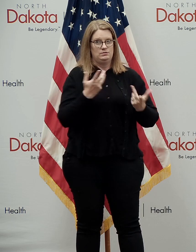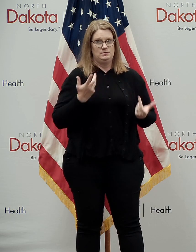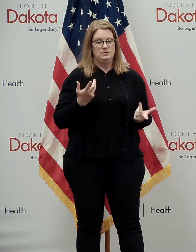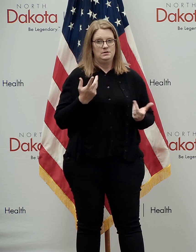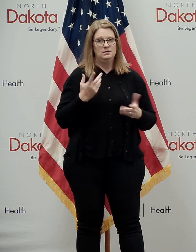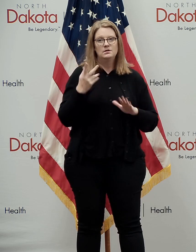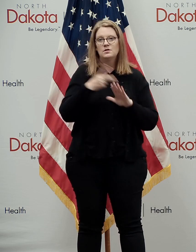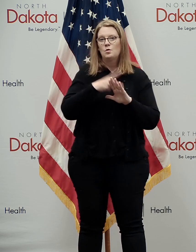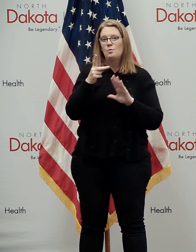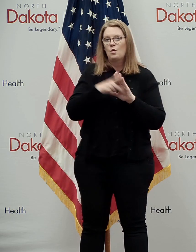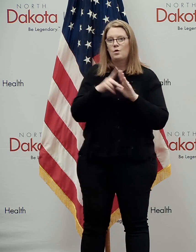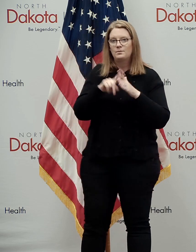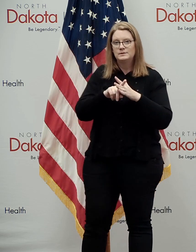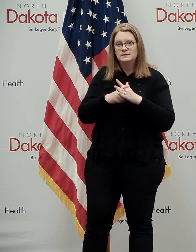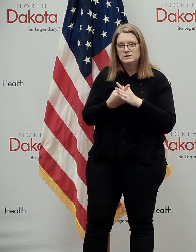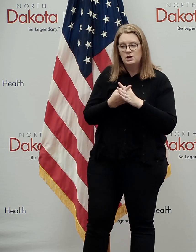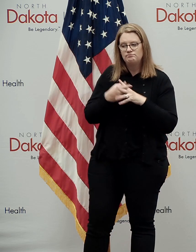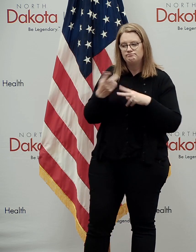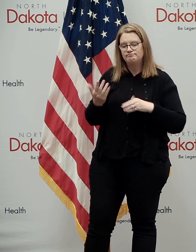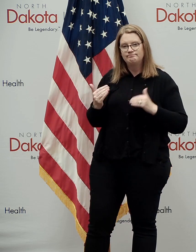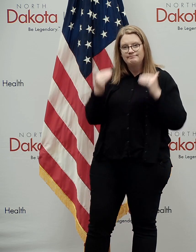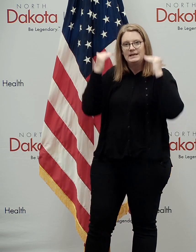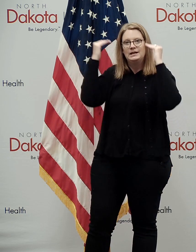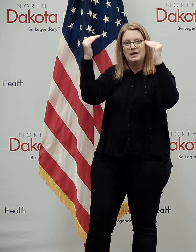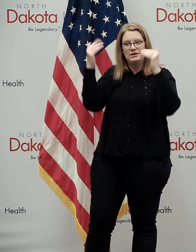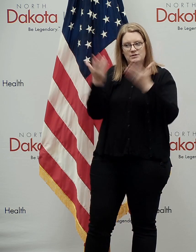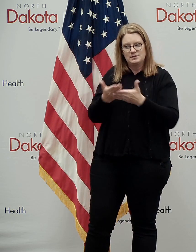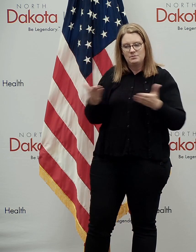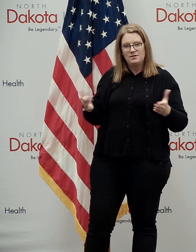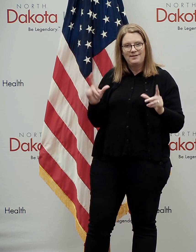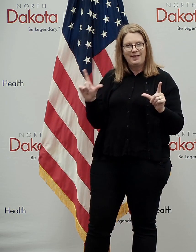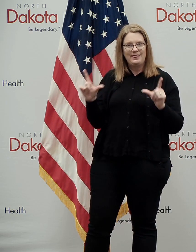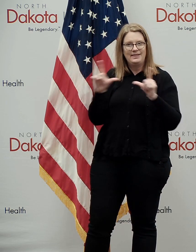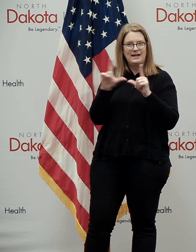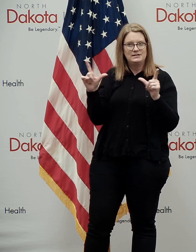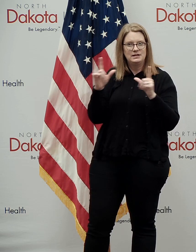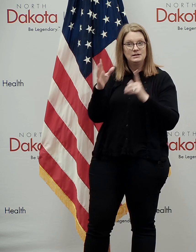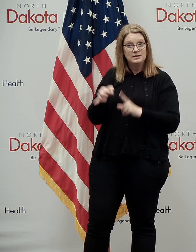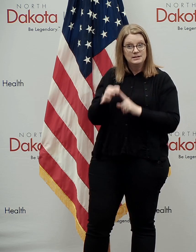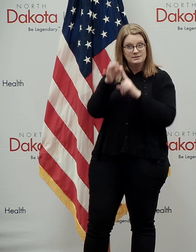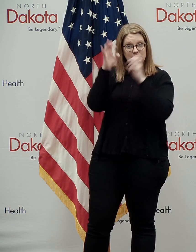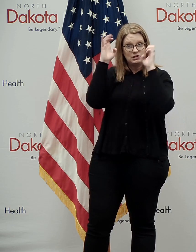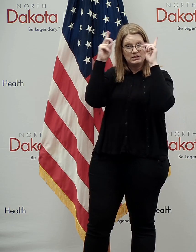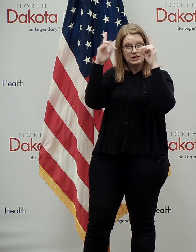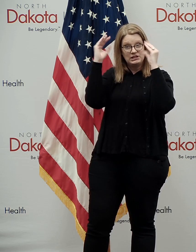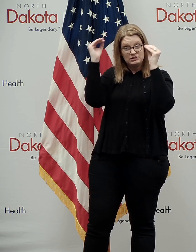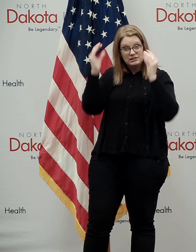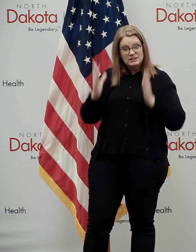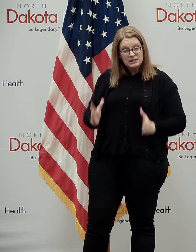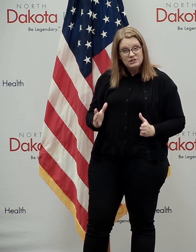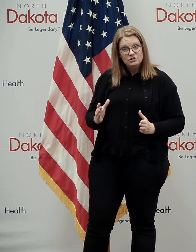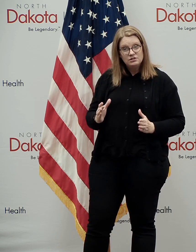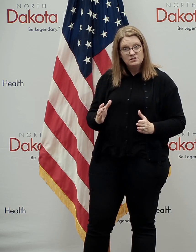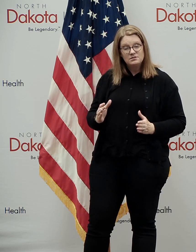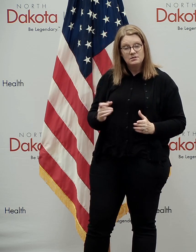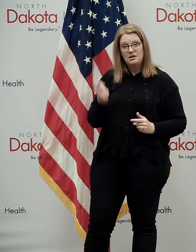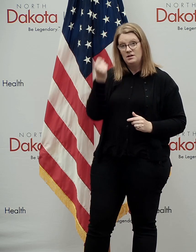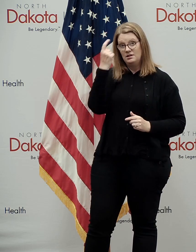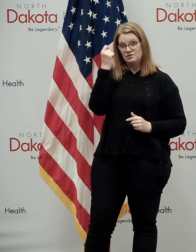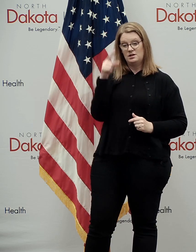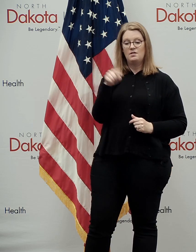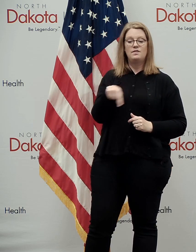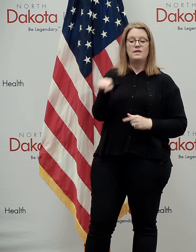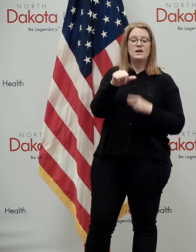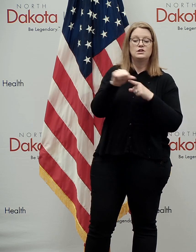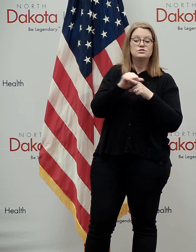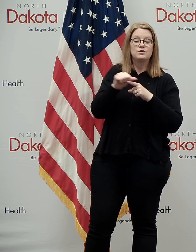will begin to help increase our supply of licensed special education teachers who are trained in distance